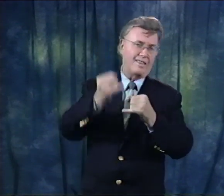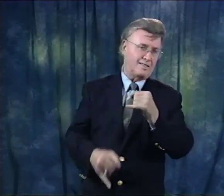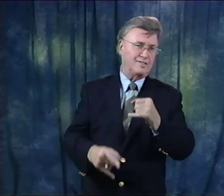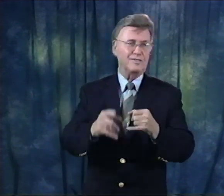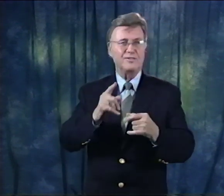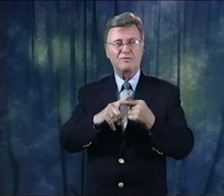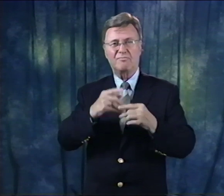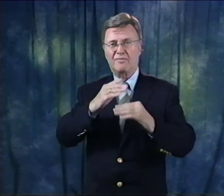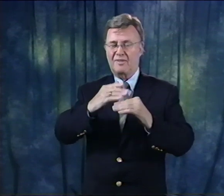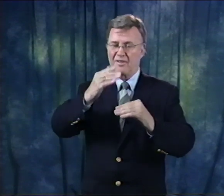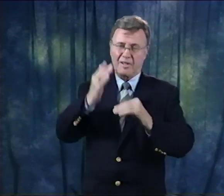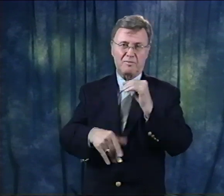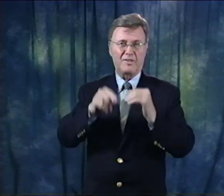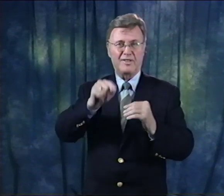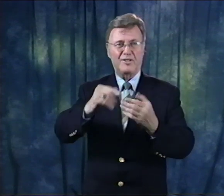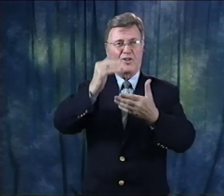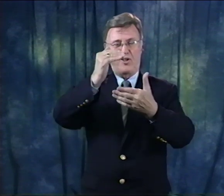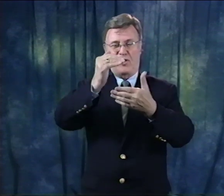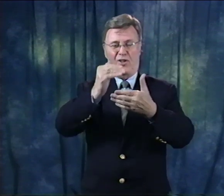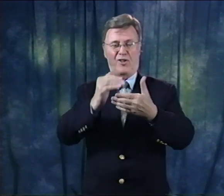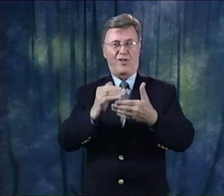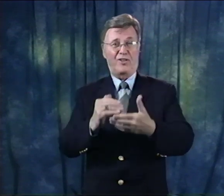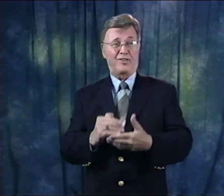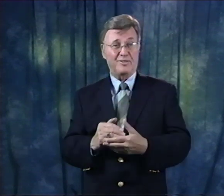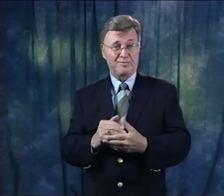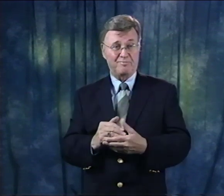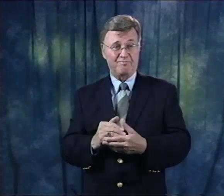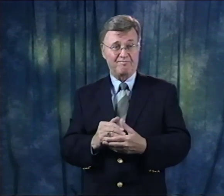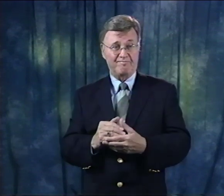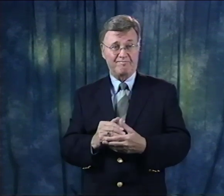is eaten last to complete the Seder.